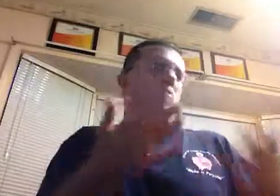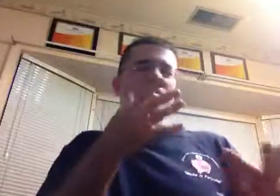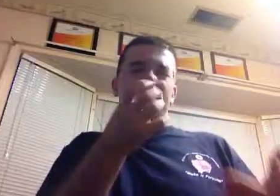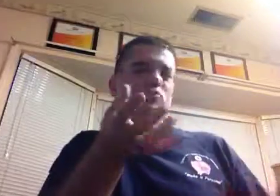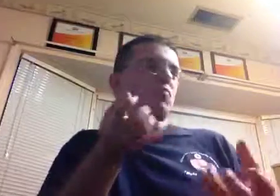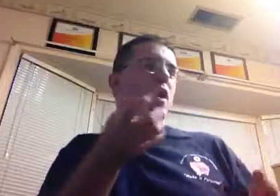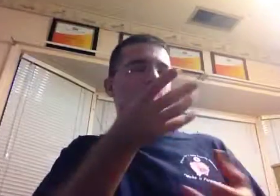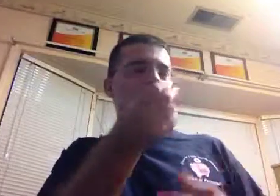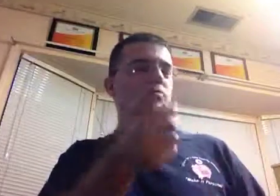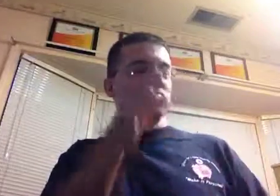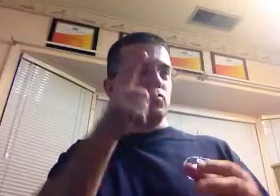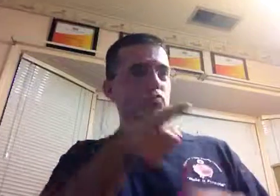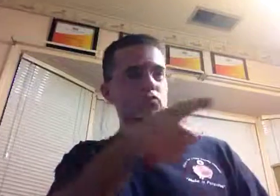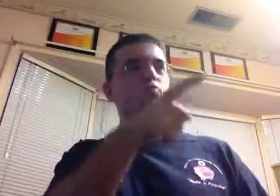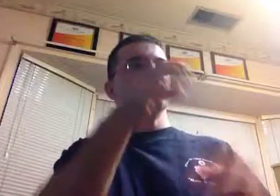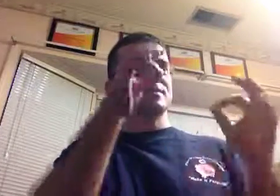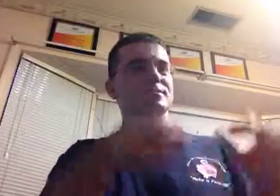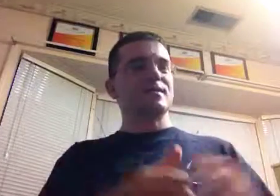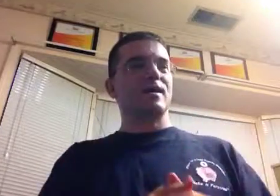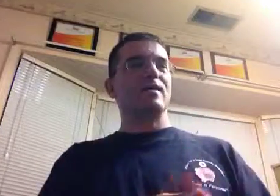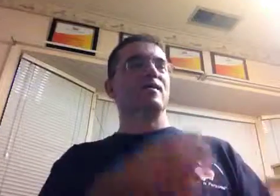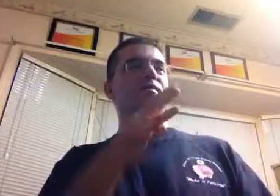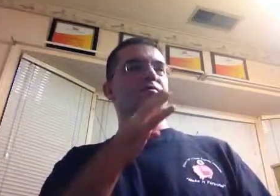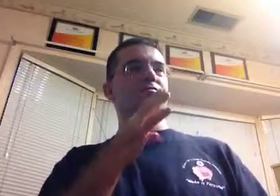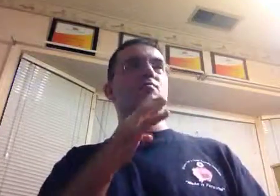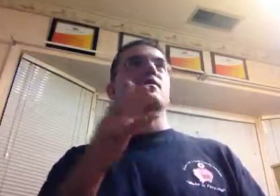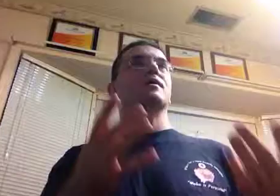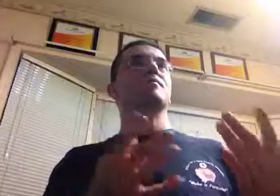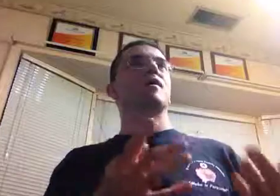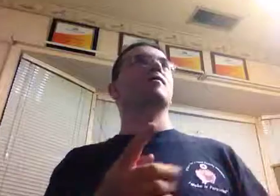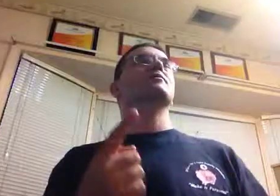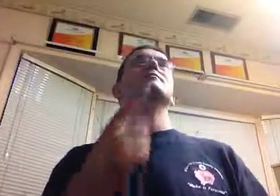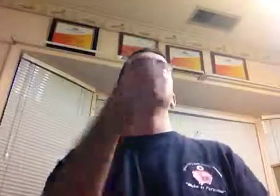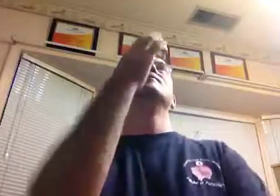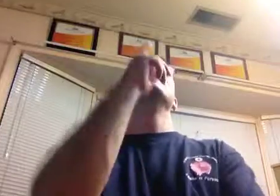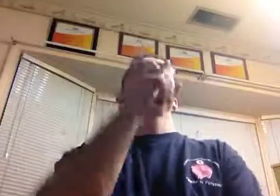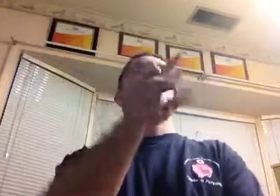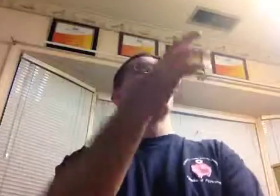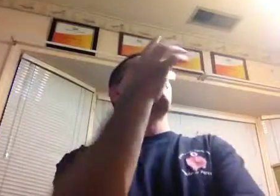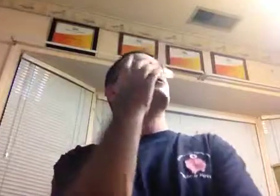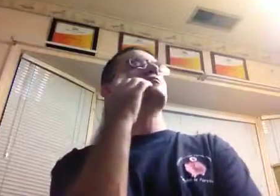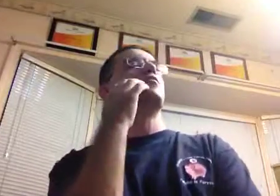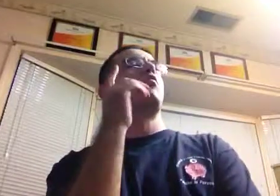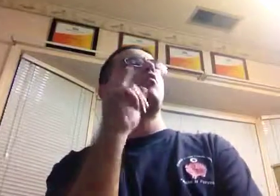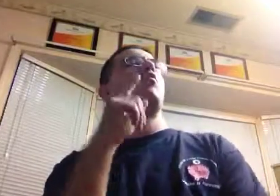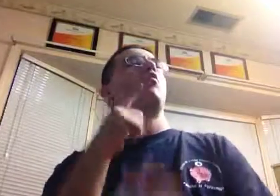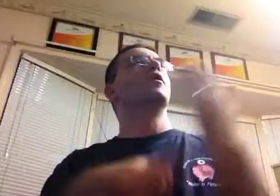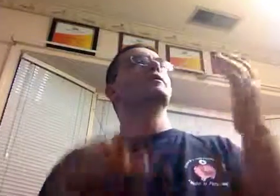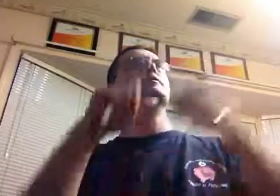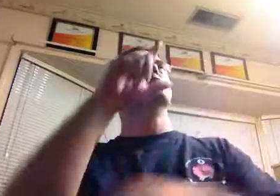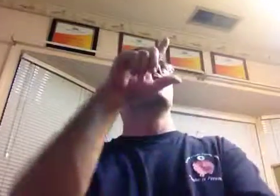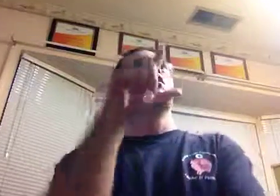stuff. And then let's start talking about, okay, what is Laura going to be in this next section of her